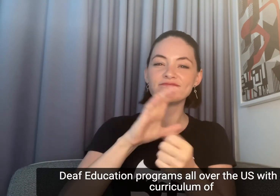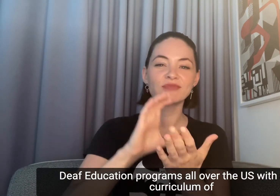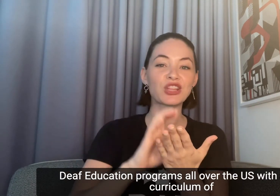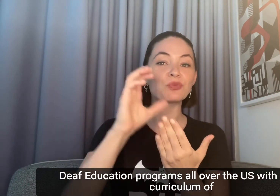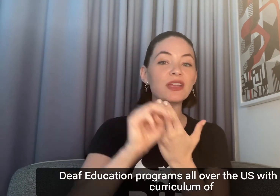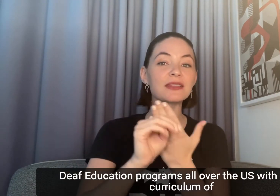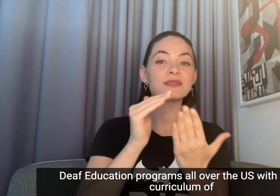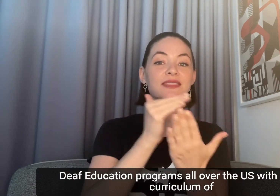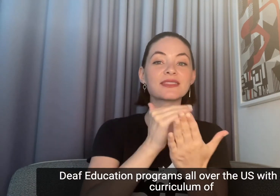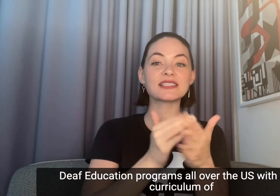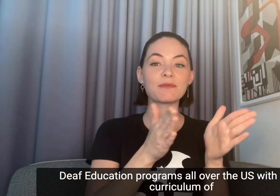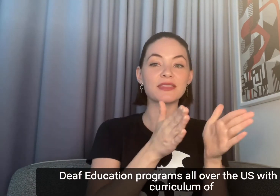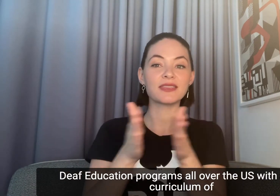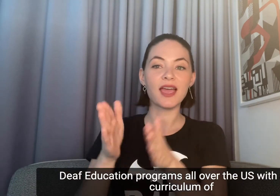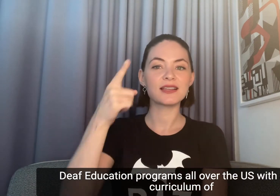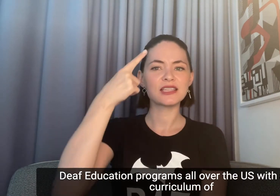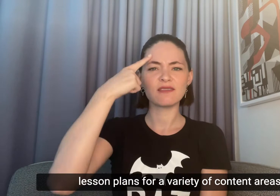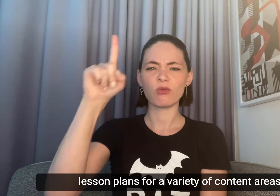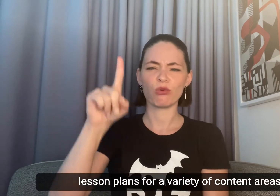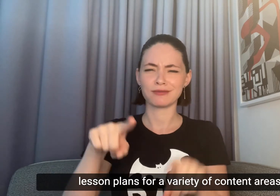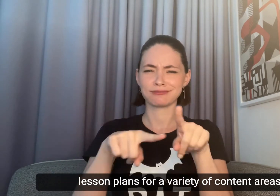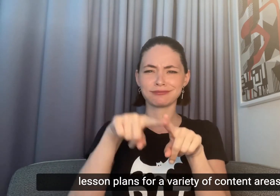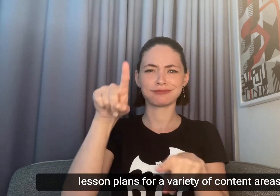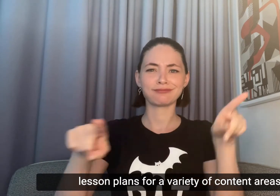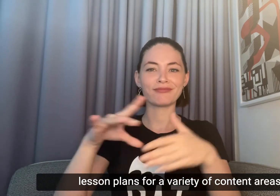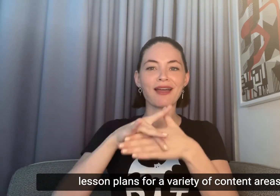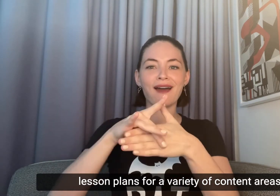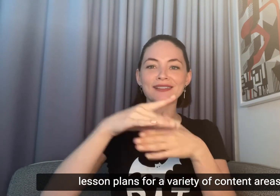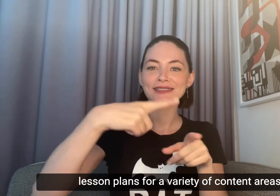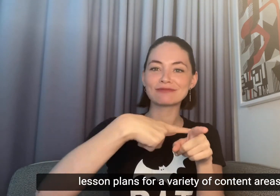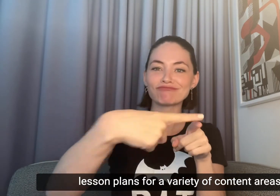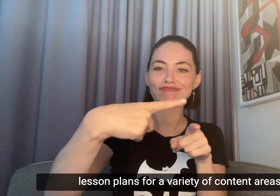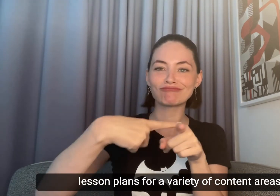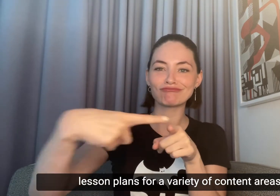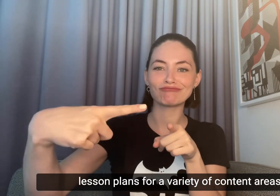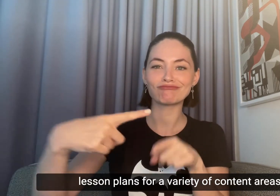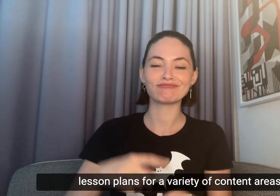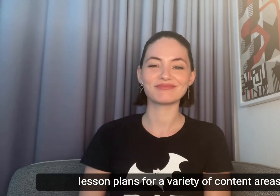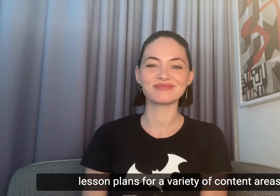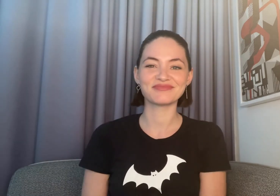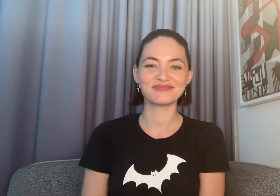U.S. with a full curriculum lesson plans for a variety of content areas.